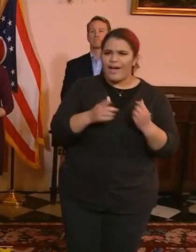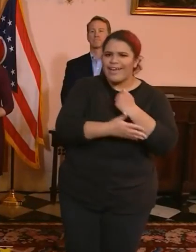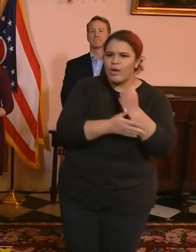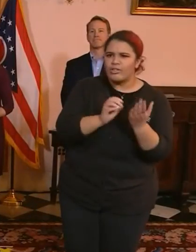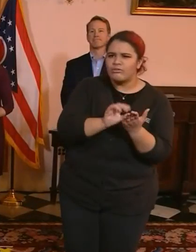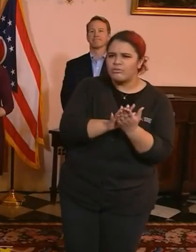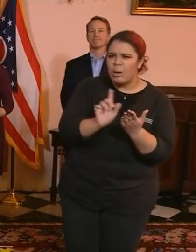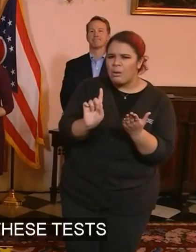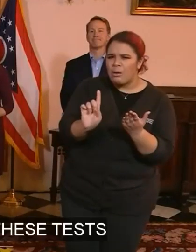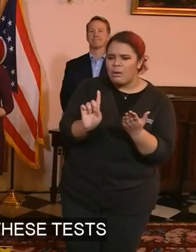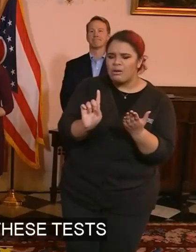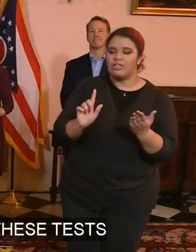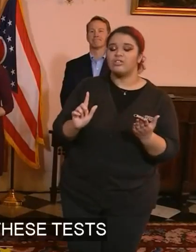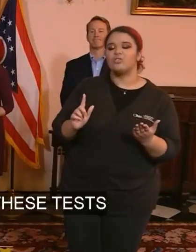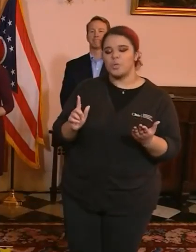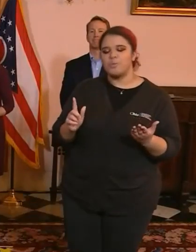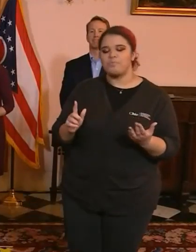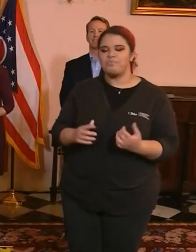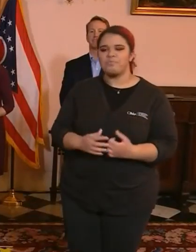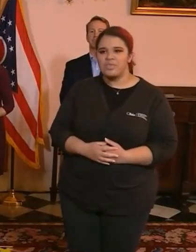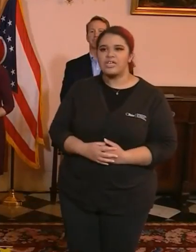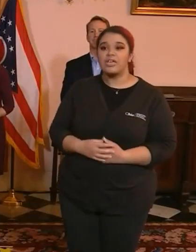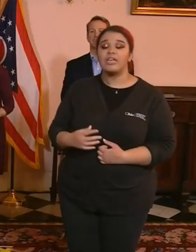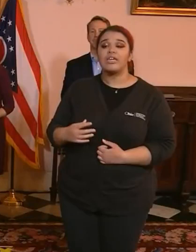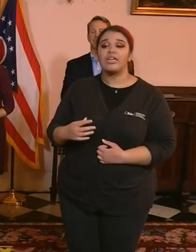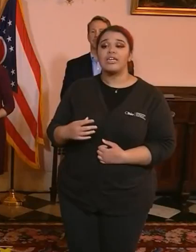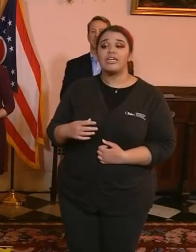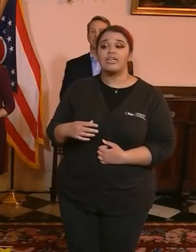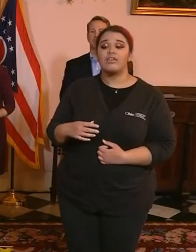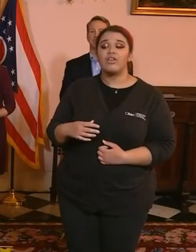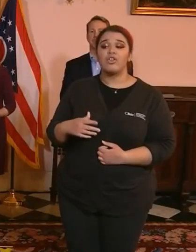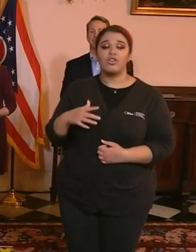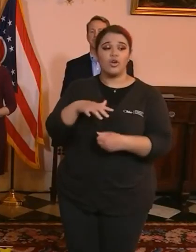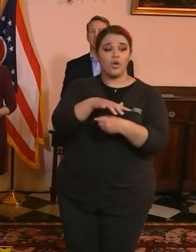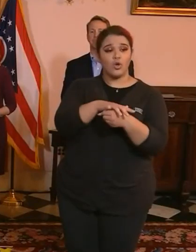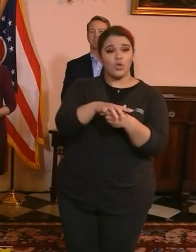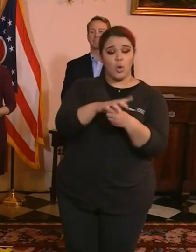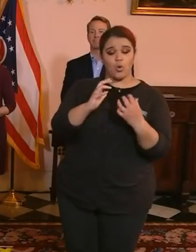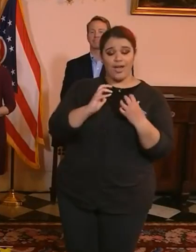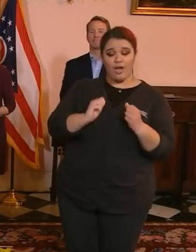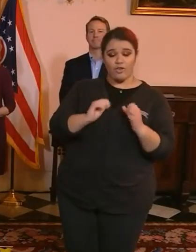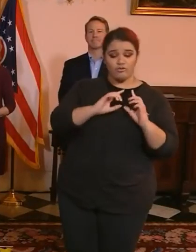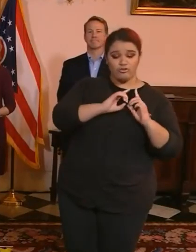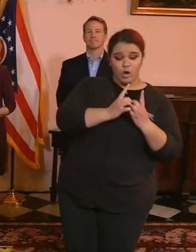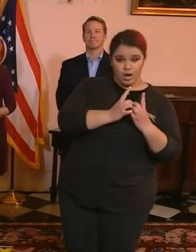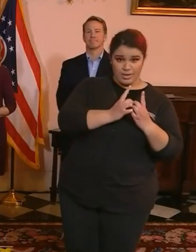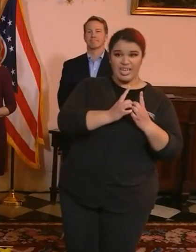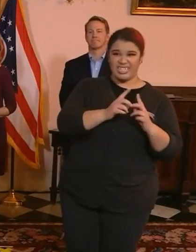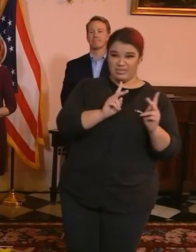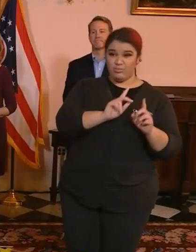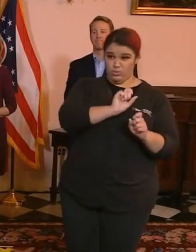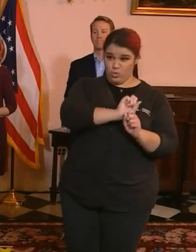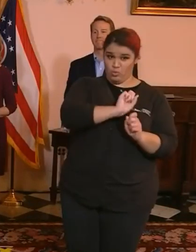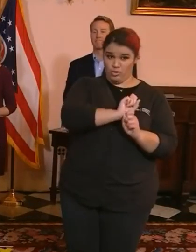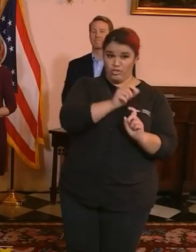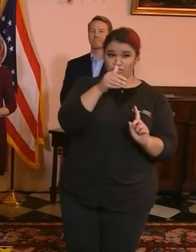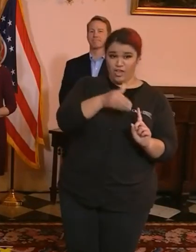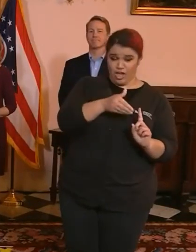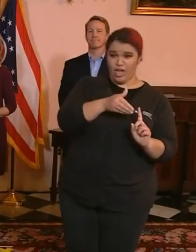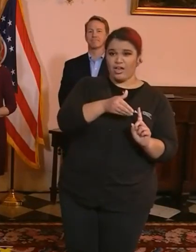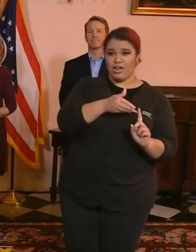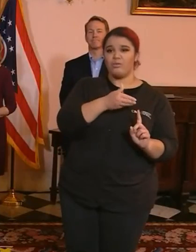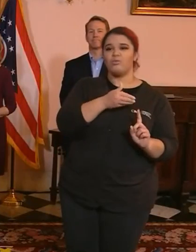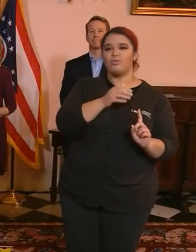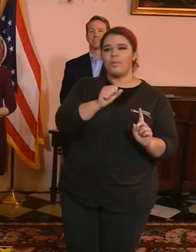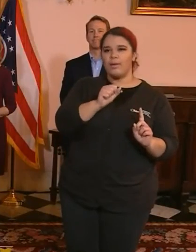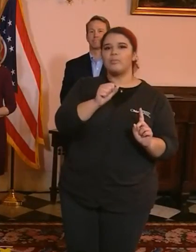do suspect, and I believe if they haven't gone, the local health department and the folks there locally will be probably coming to you